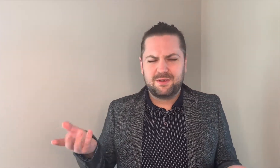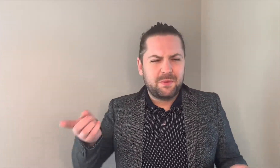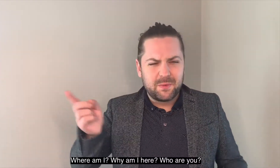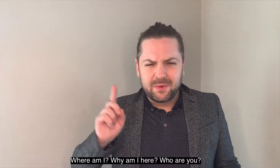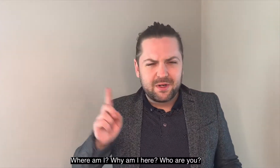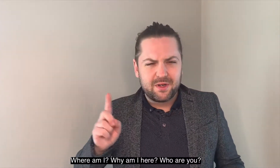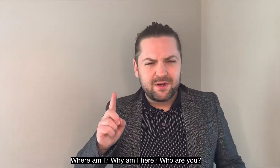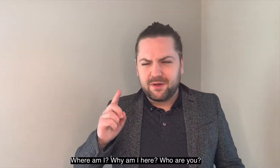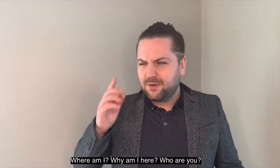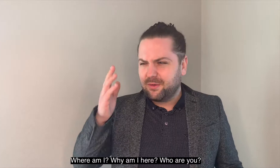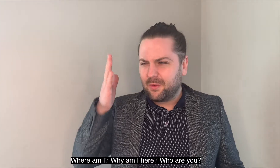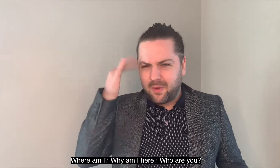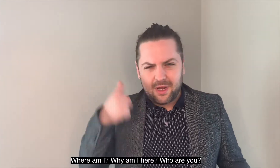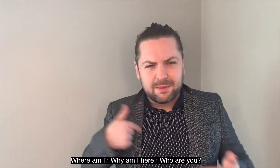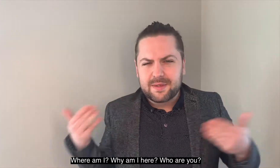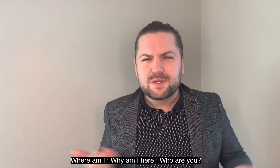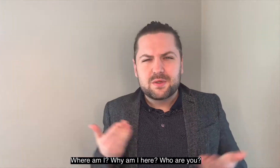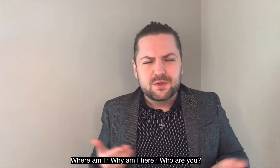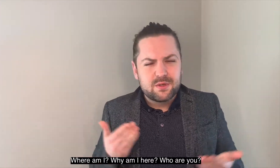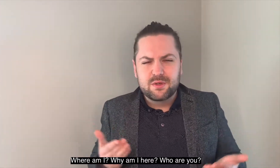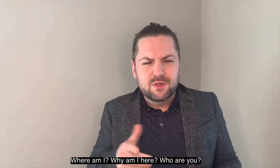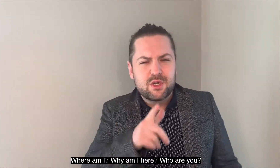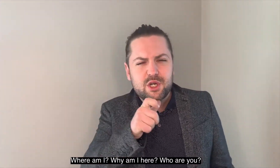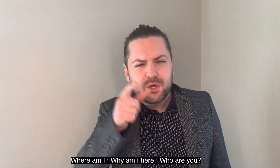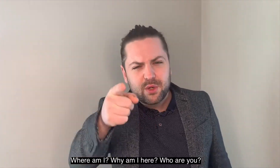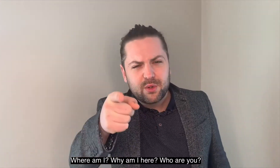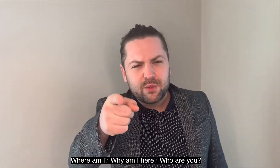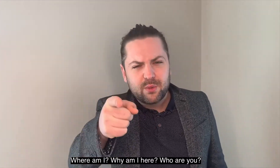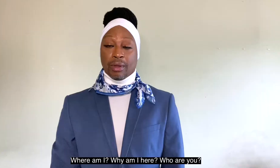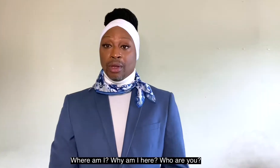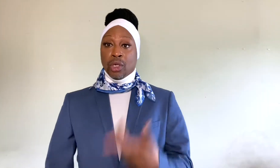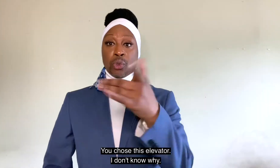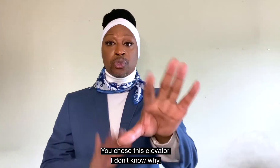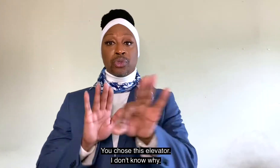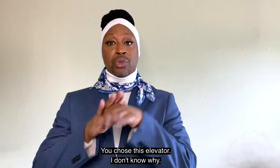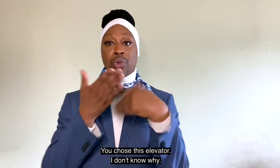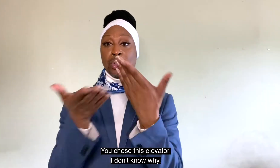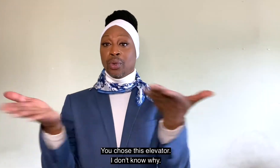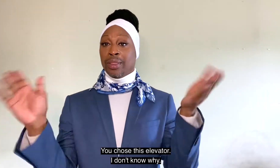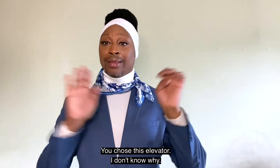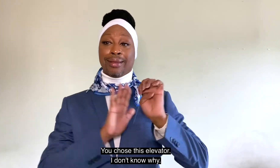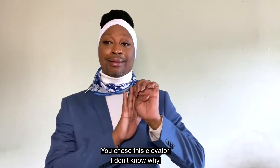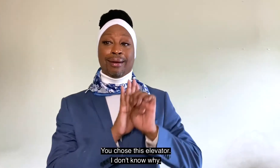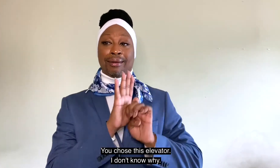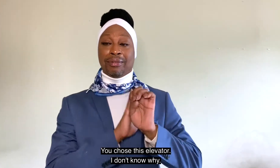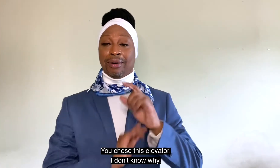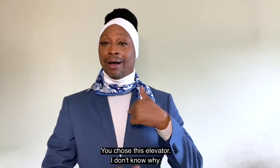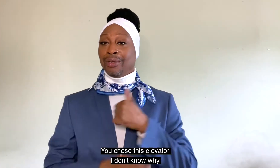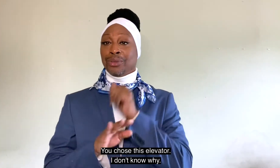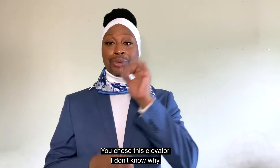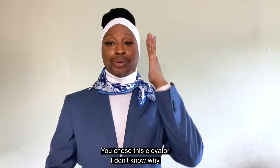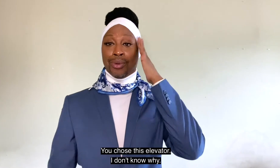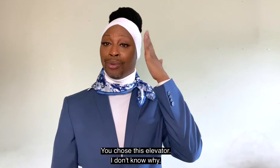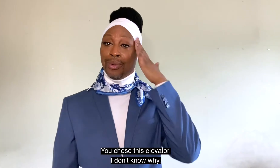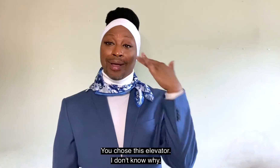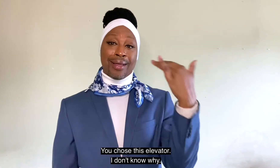Where am I? Where Why am I here? Who are you? You chose this elevator. I don't know why.